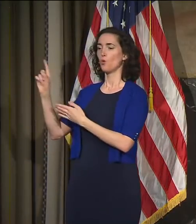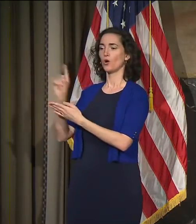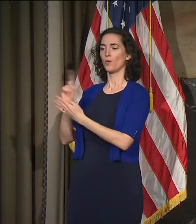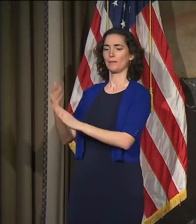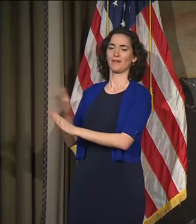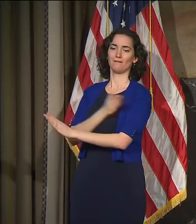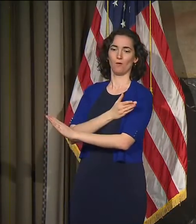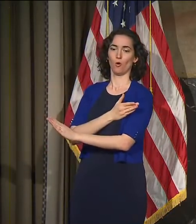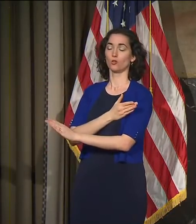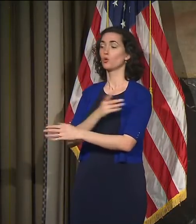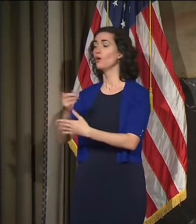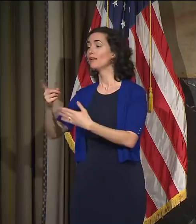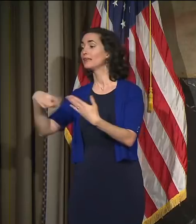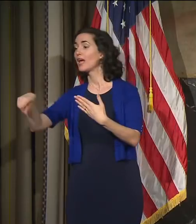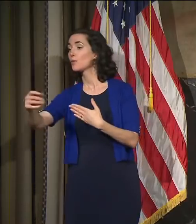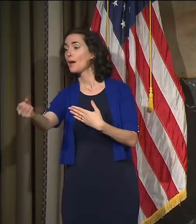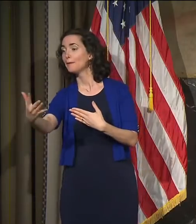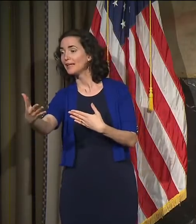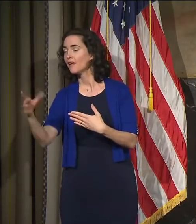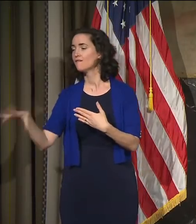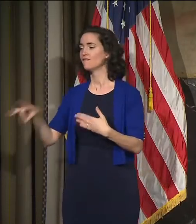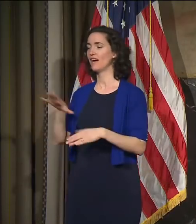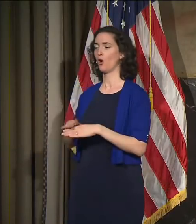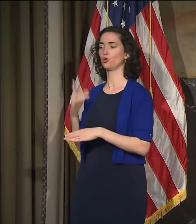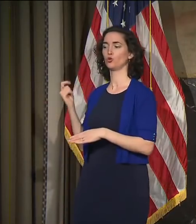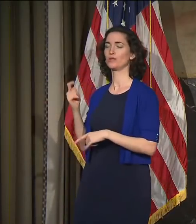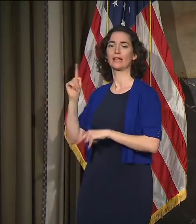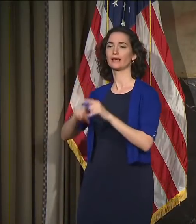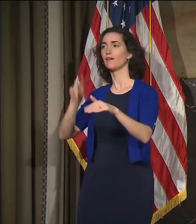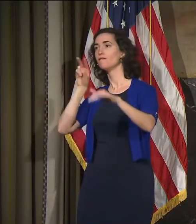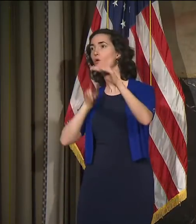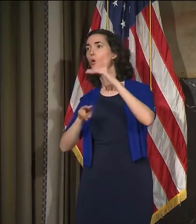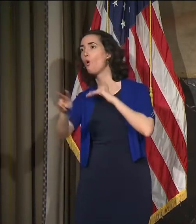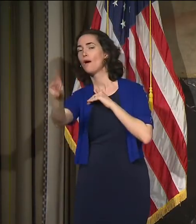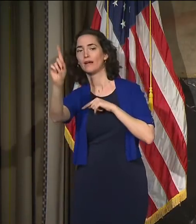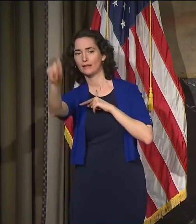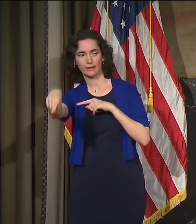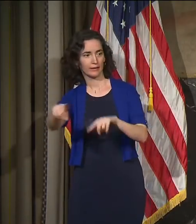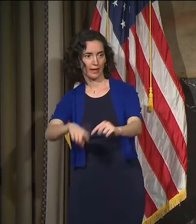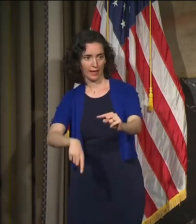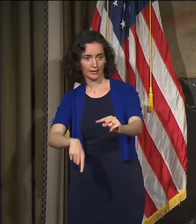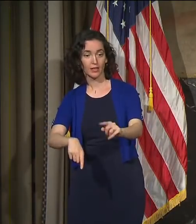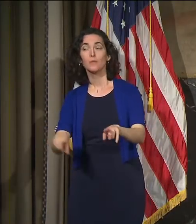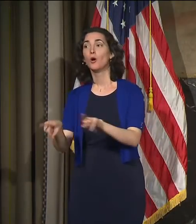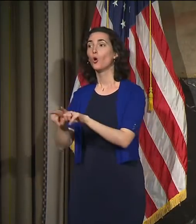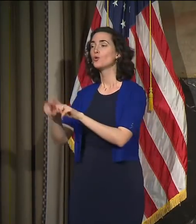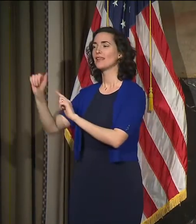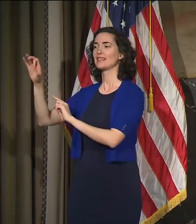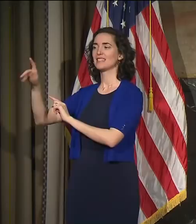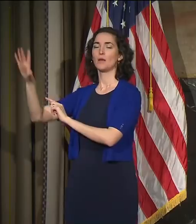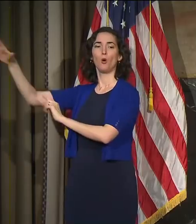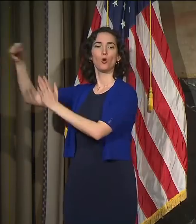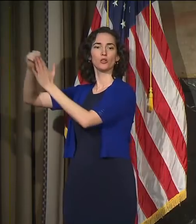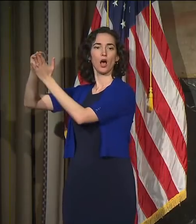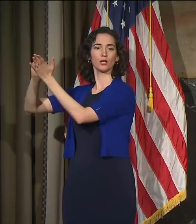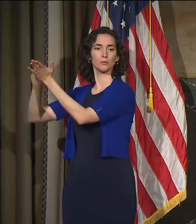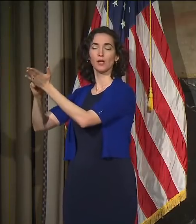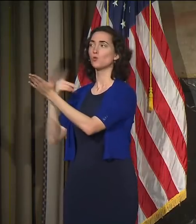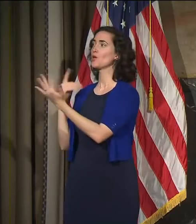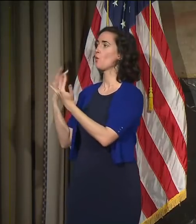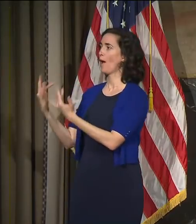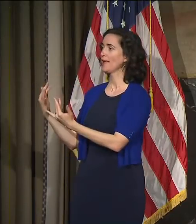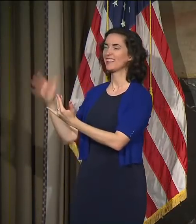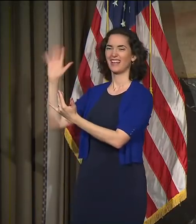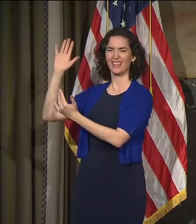on Tuesday what we're going to get the next week and so forth. But we're also awaiting the document that comes from ACIP that actually